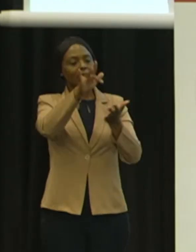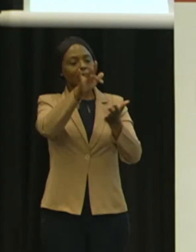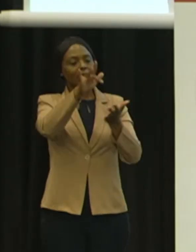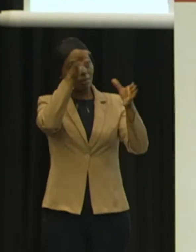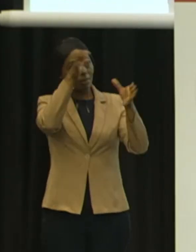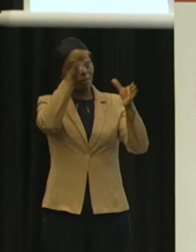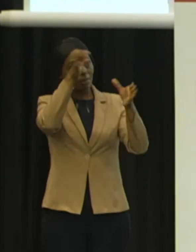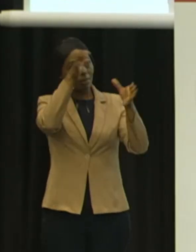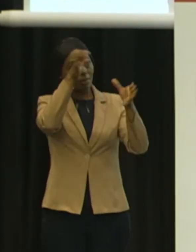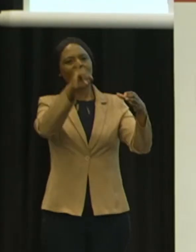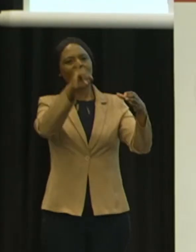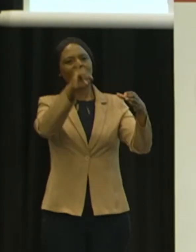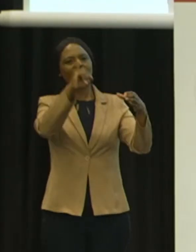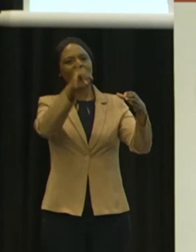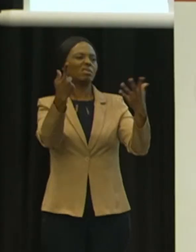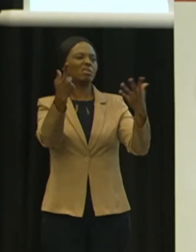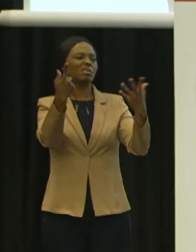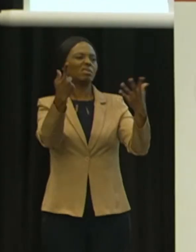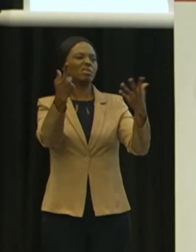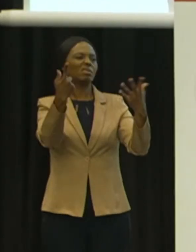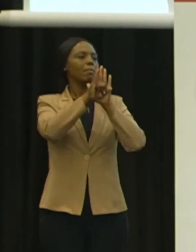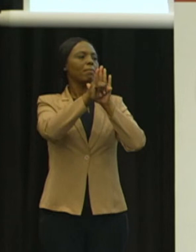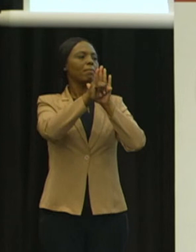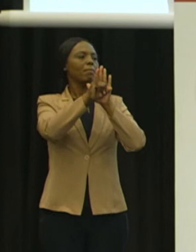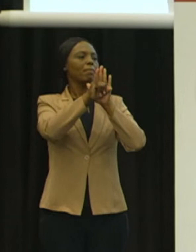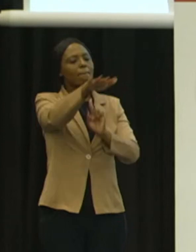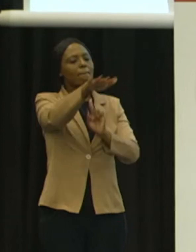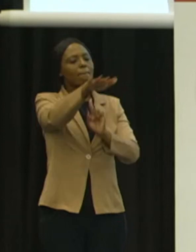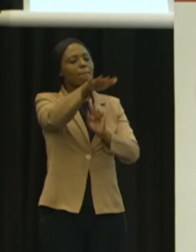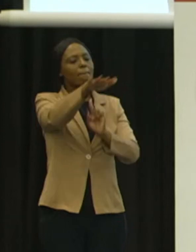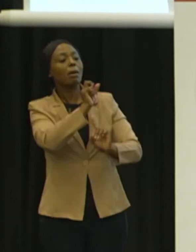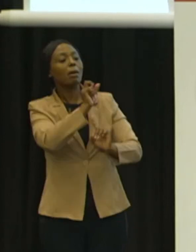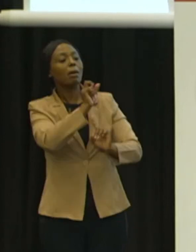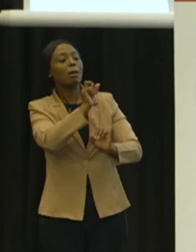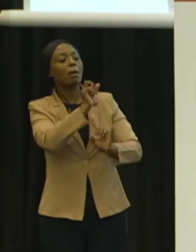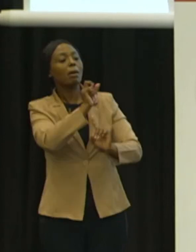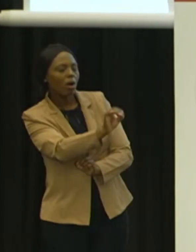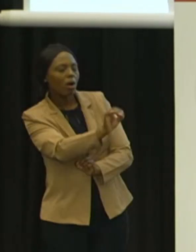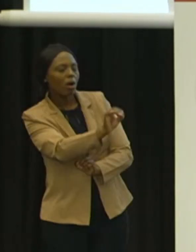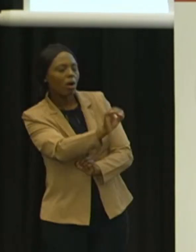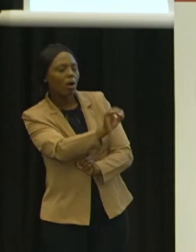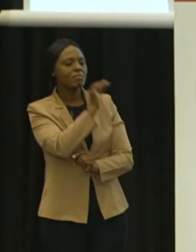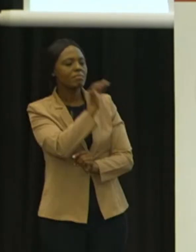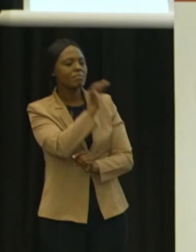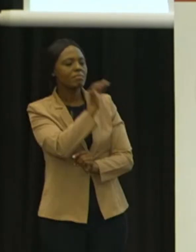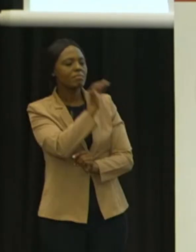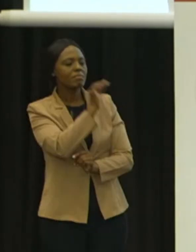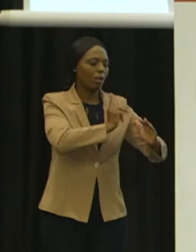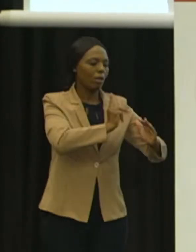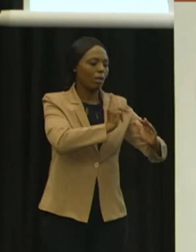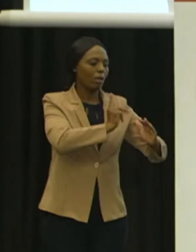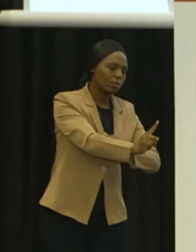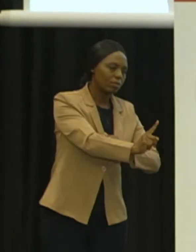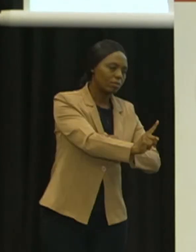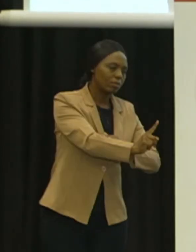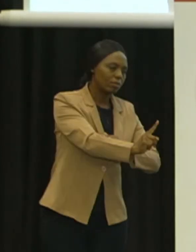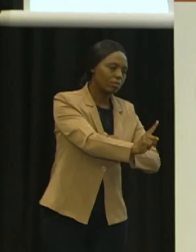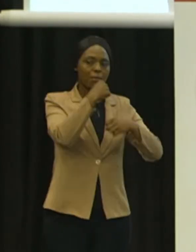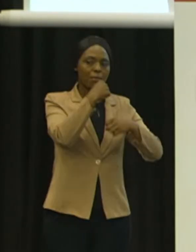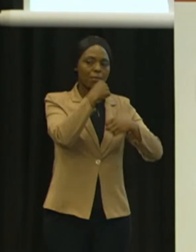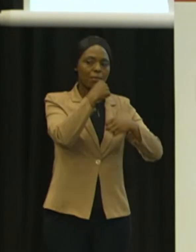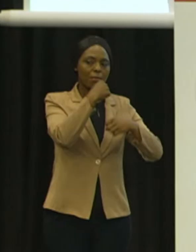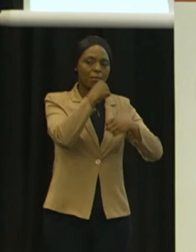a portion of facilities that are available nationally. So how do we make sure that the standard or the services